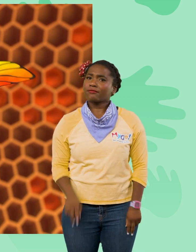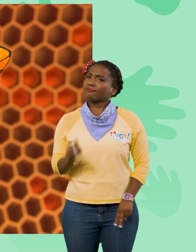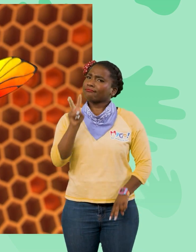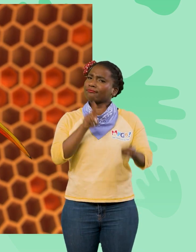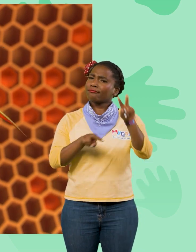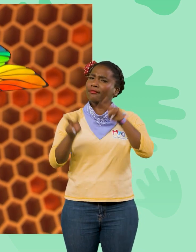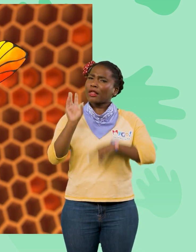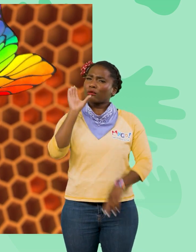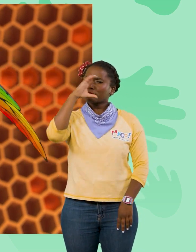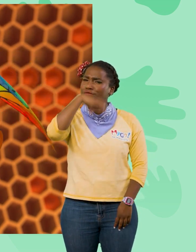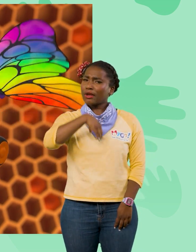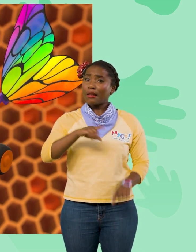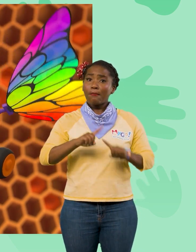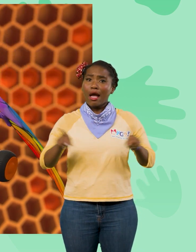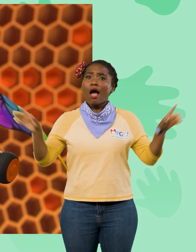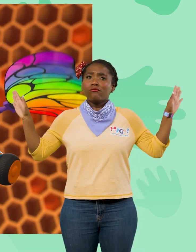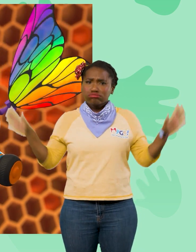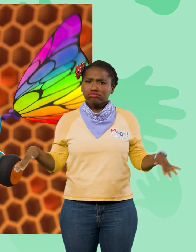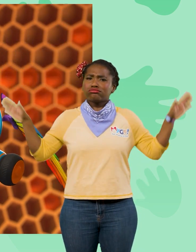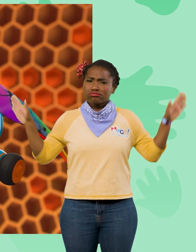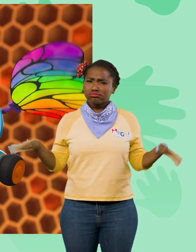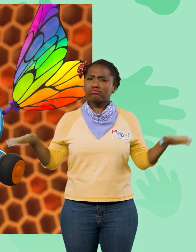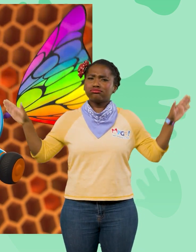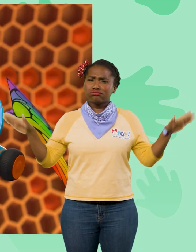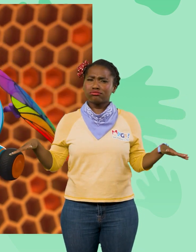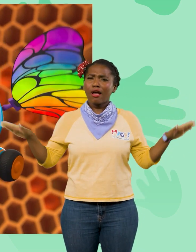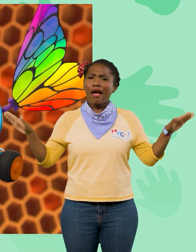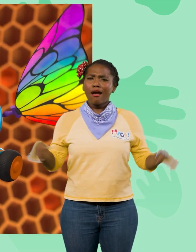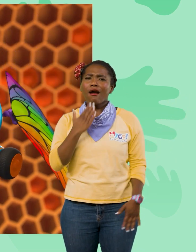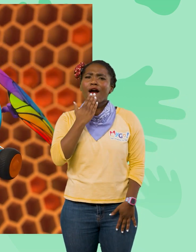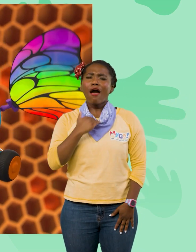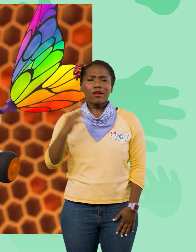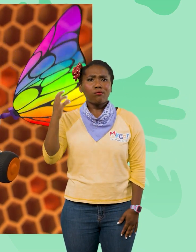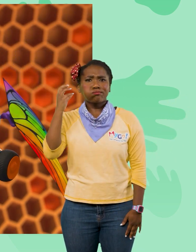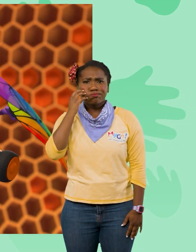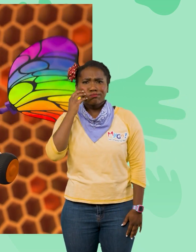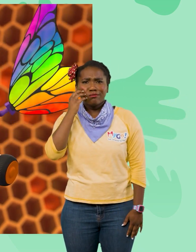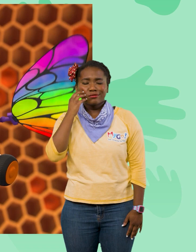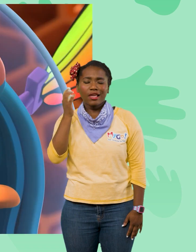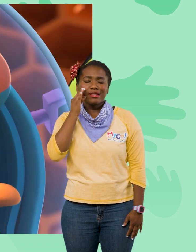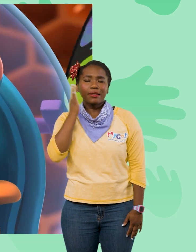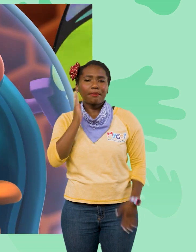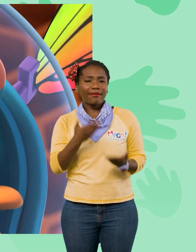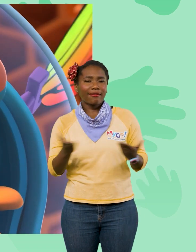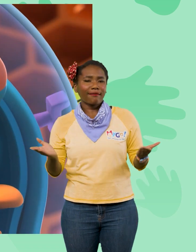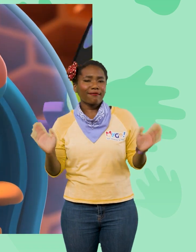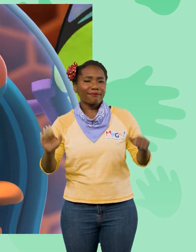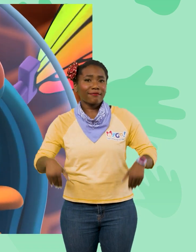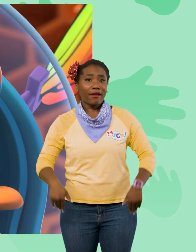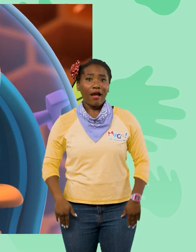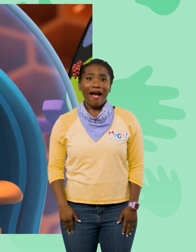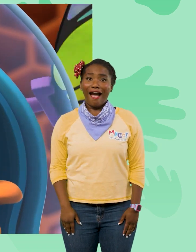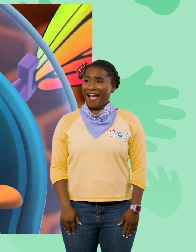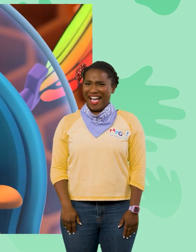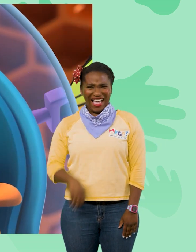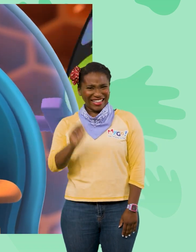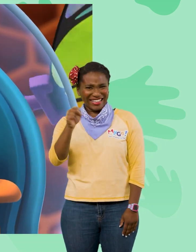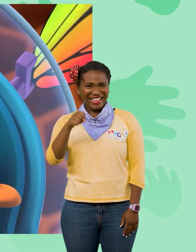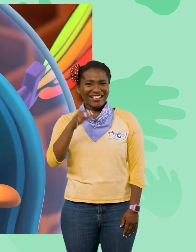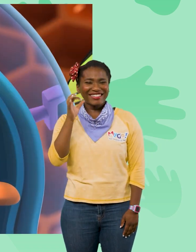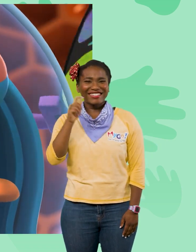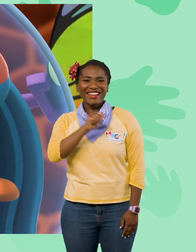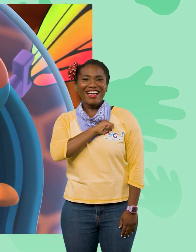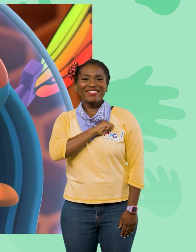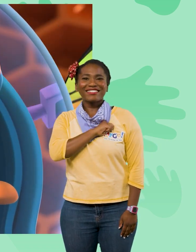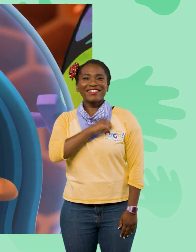This may look funny, but flapping our wings is how we make thicker honey. It's a bee thing. Whoa! Yes,